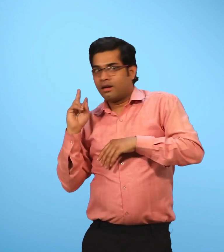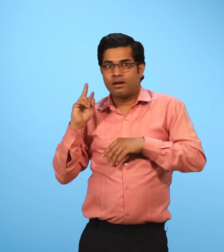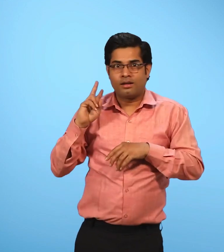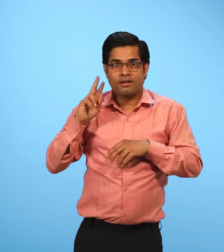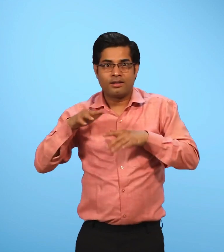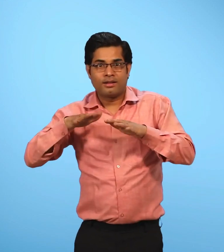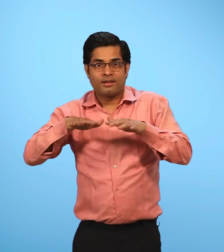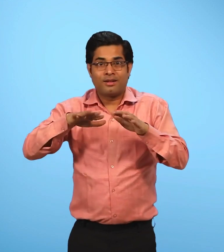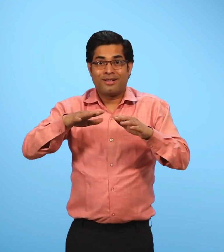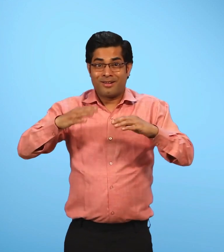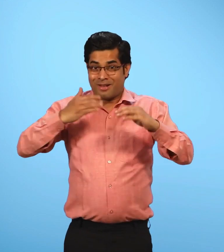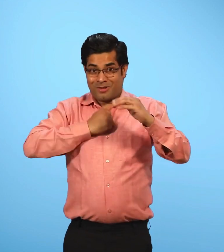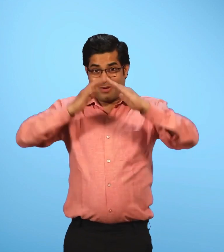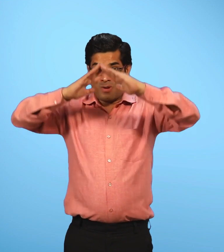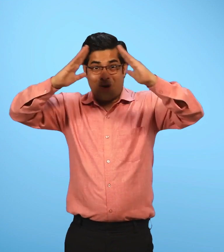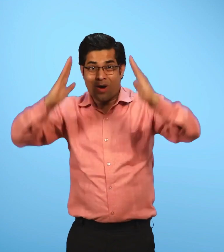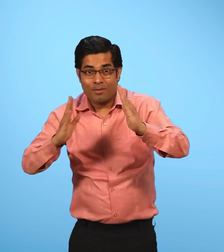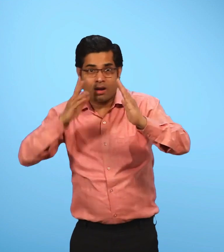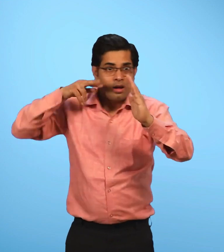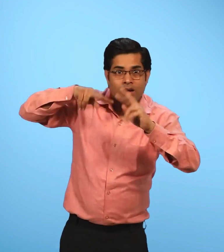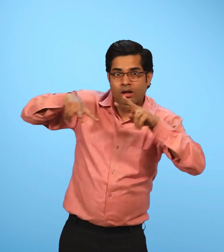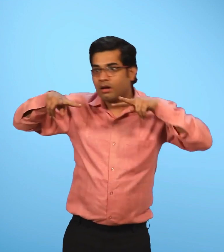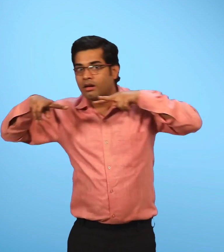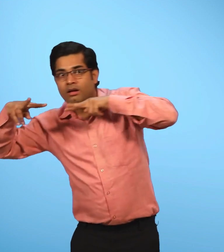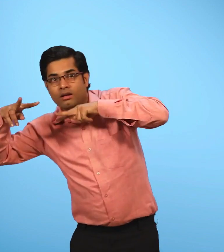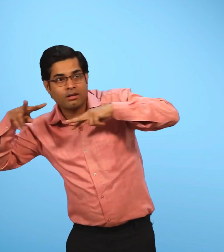Looking behind me after every 2 or 3 steps,